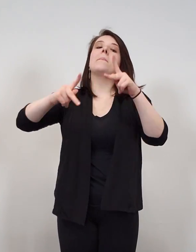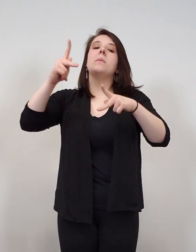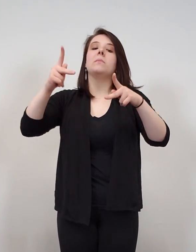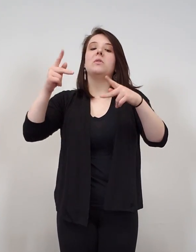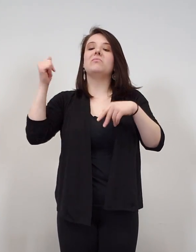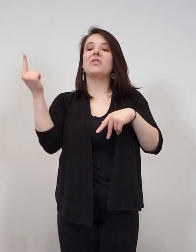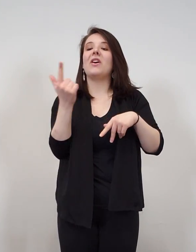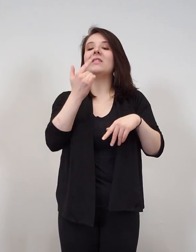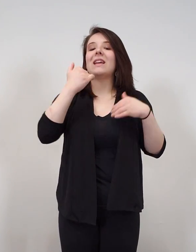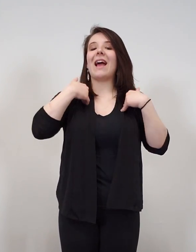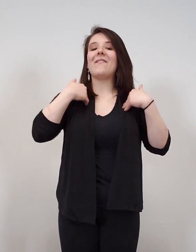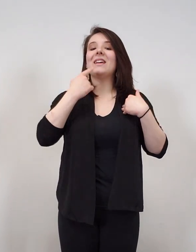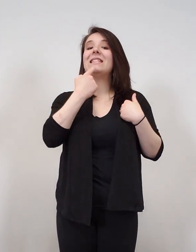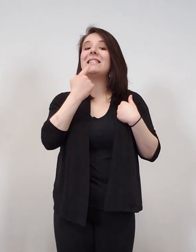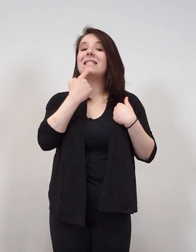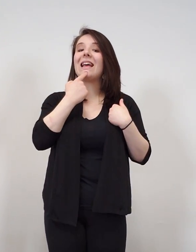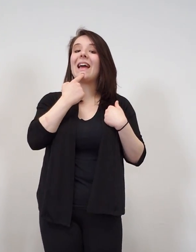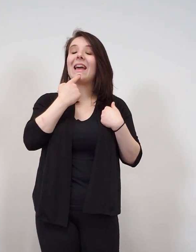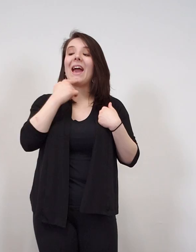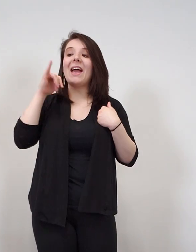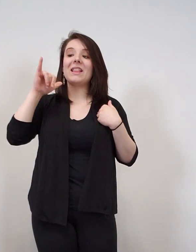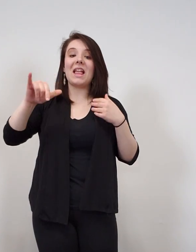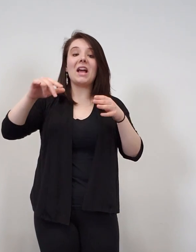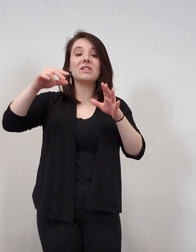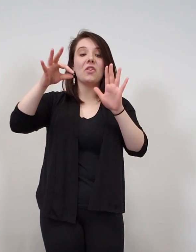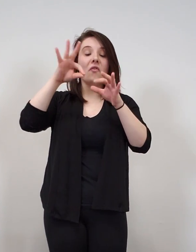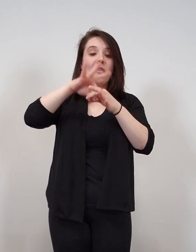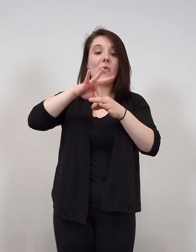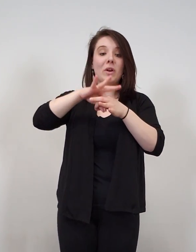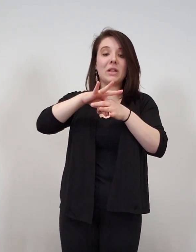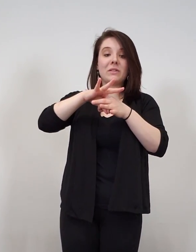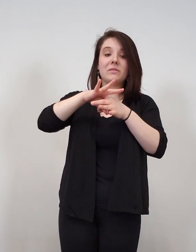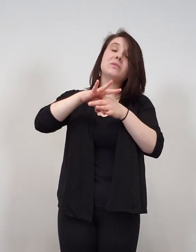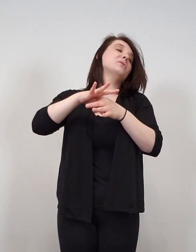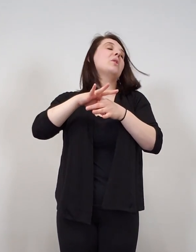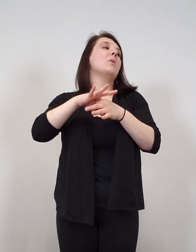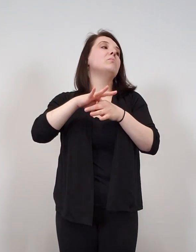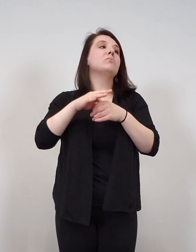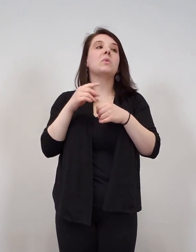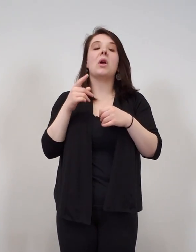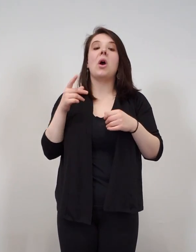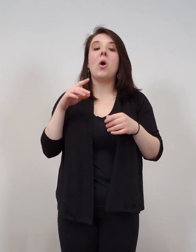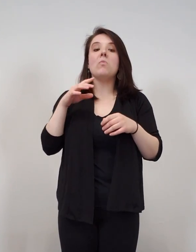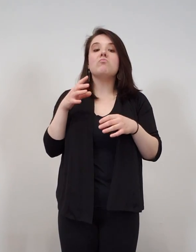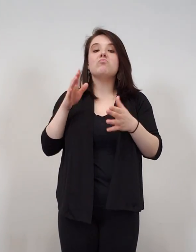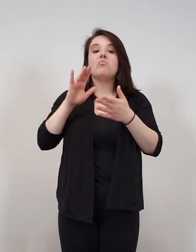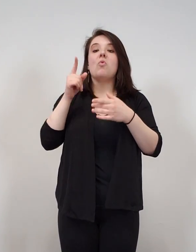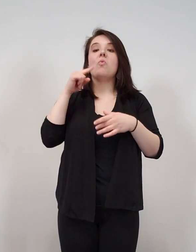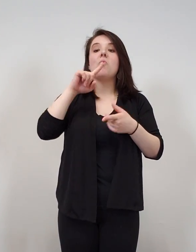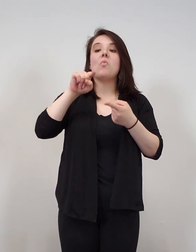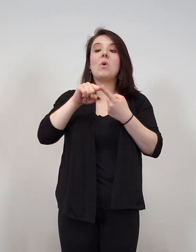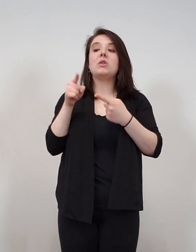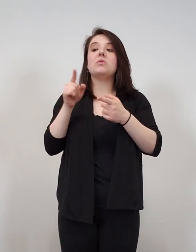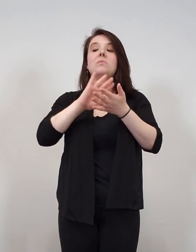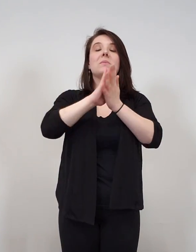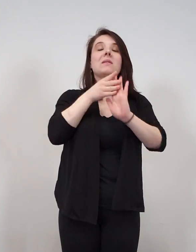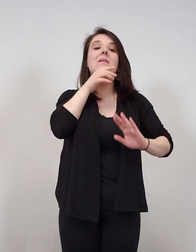you should go to the polls when you turn 18, and you will vote for representatives. You will vote for